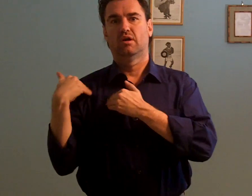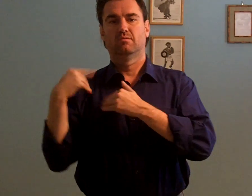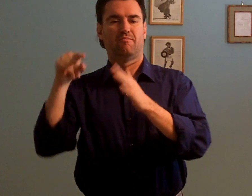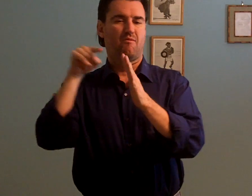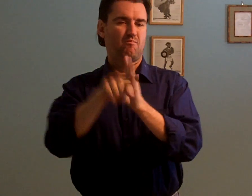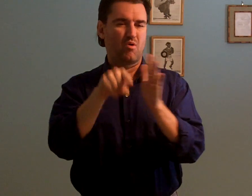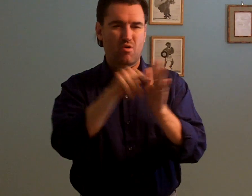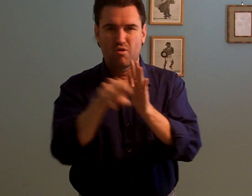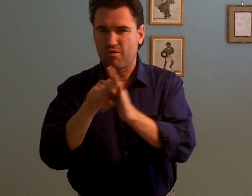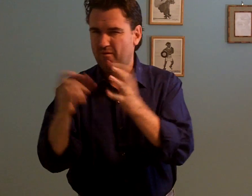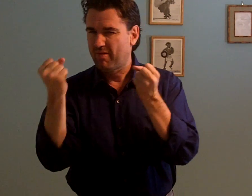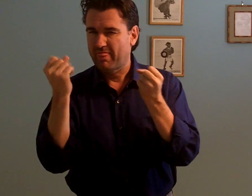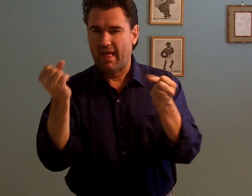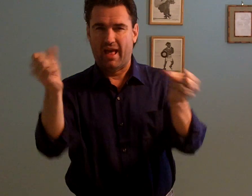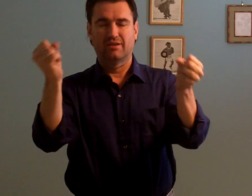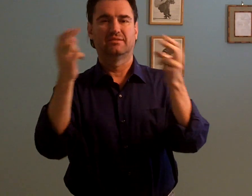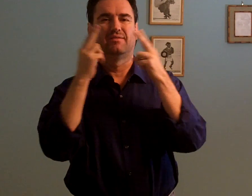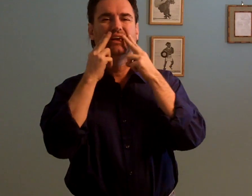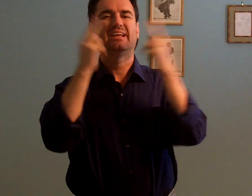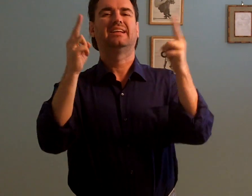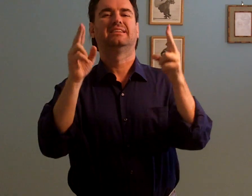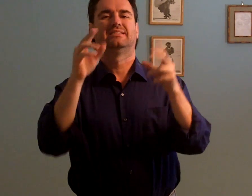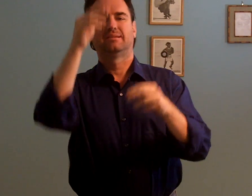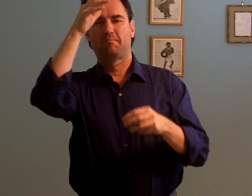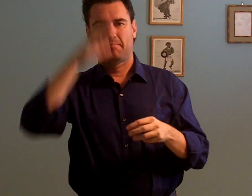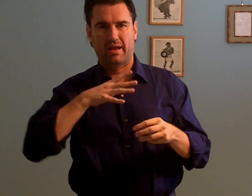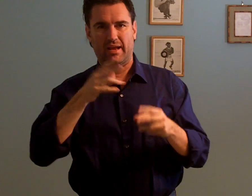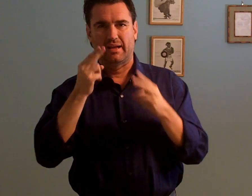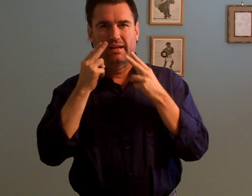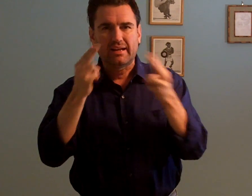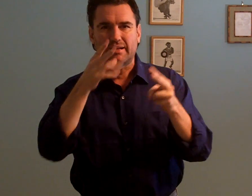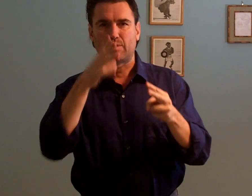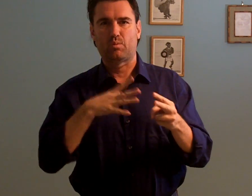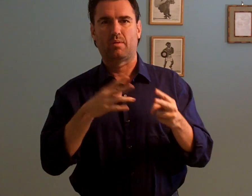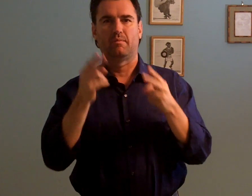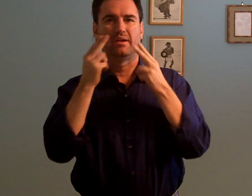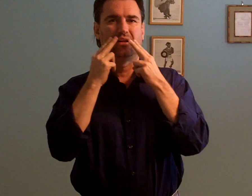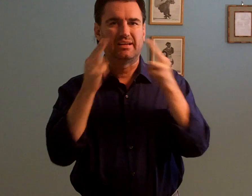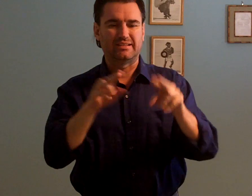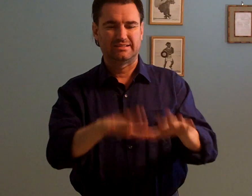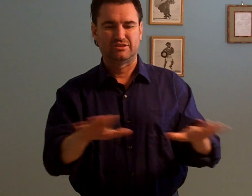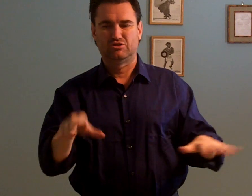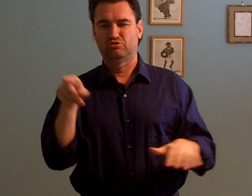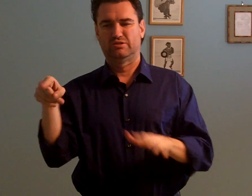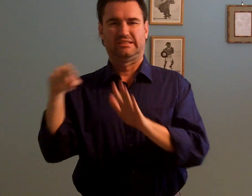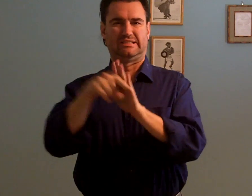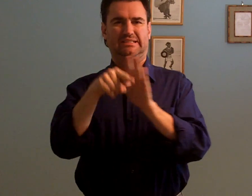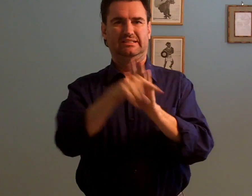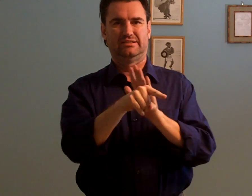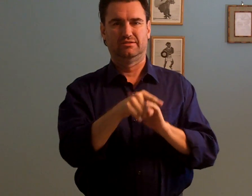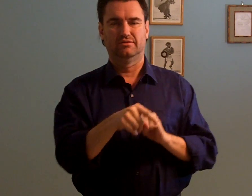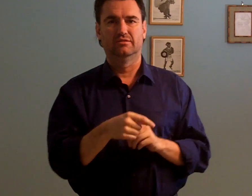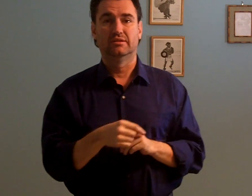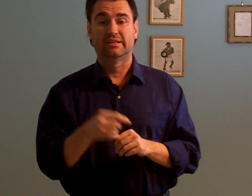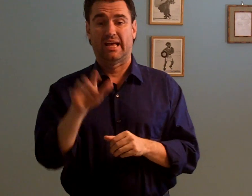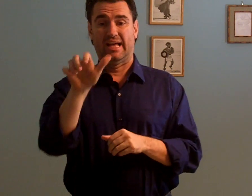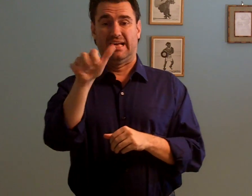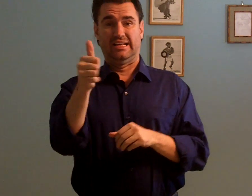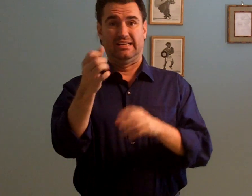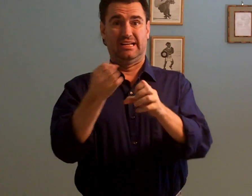children. It was nearly 10 years ago that a bright September day was darkened by the worst attack on the American